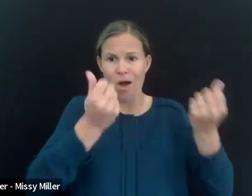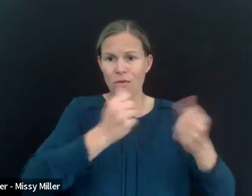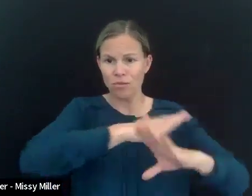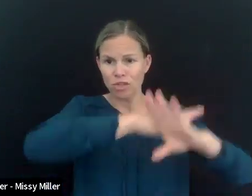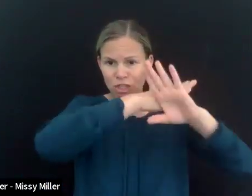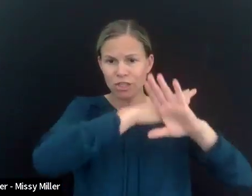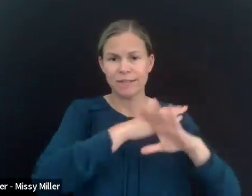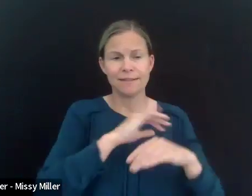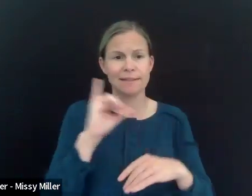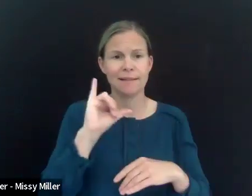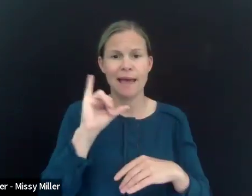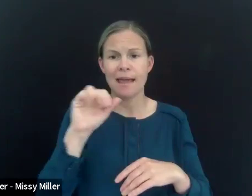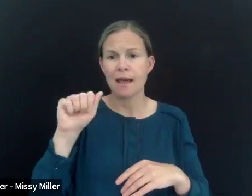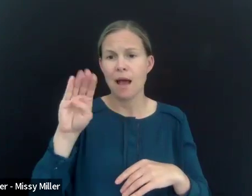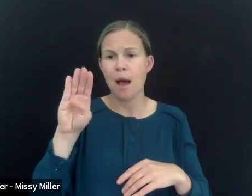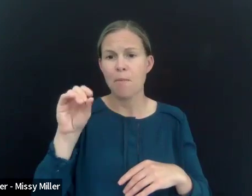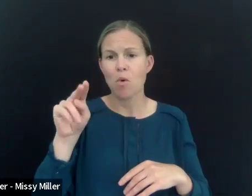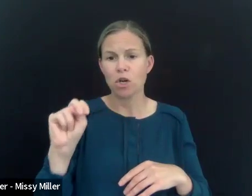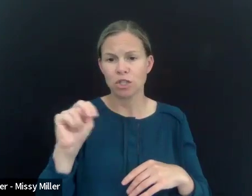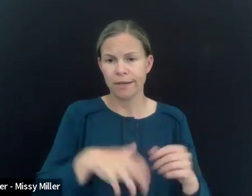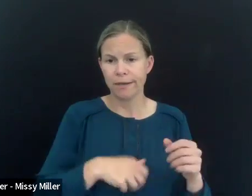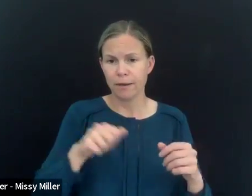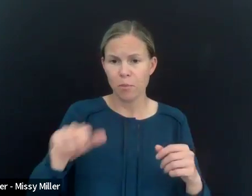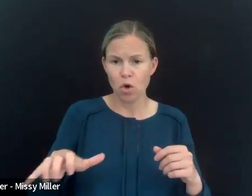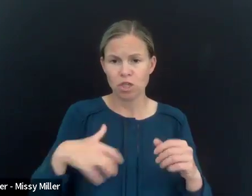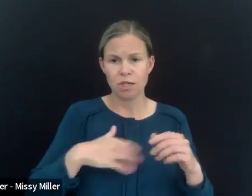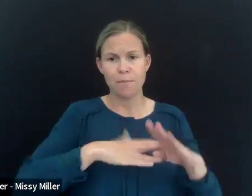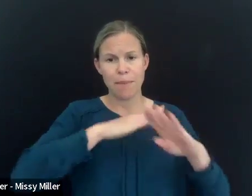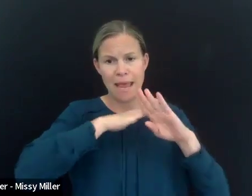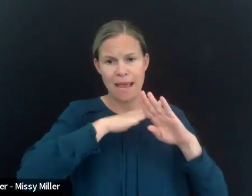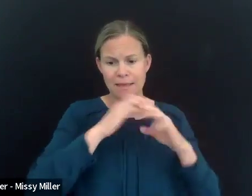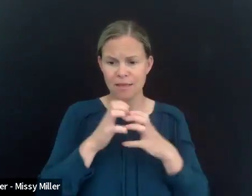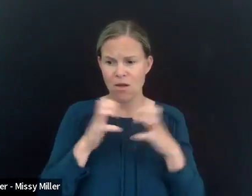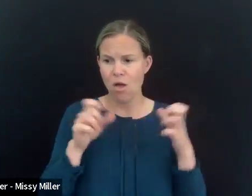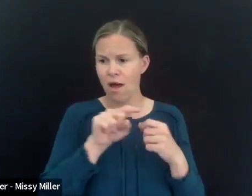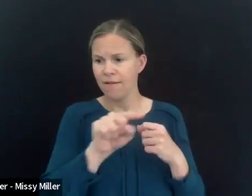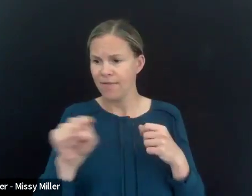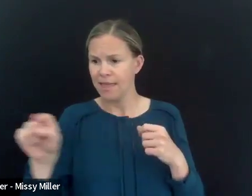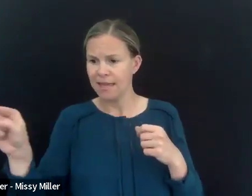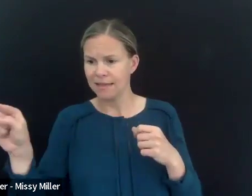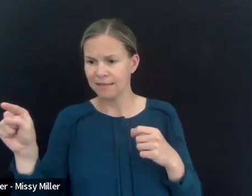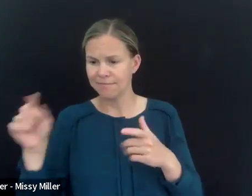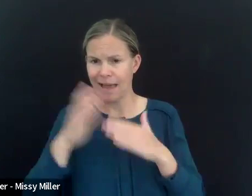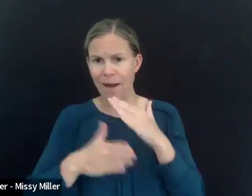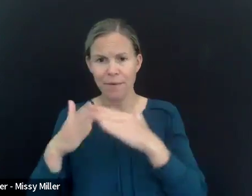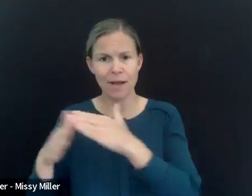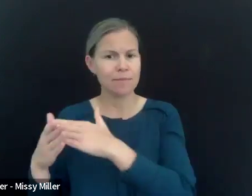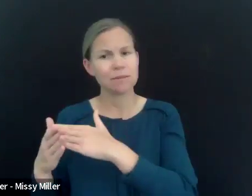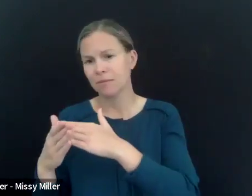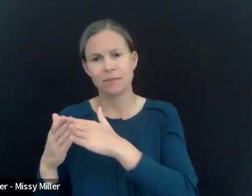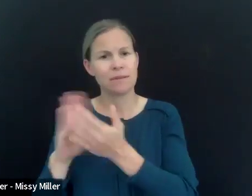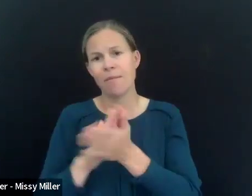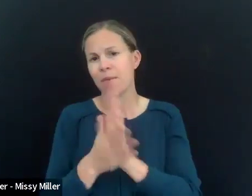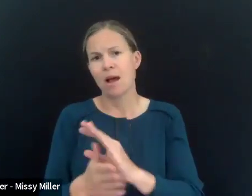now made a lot of these maternal and infant health outcomes even further worse.